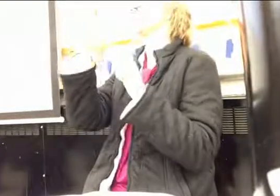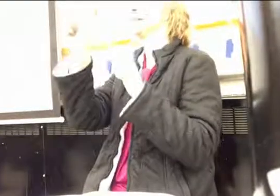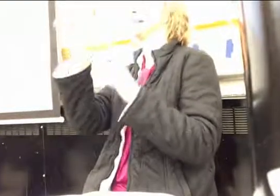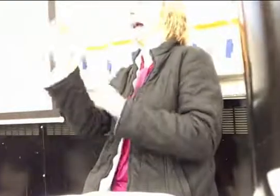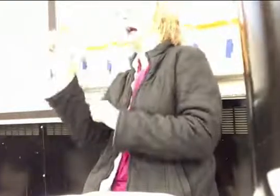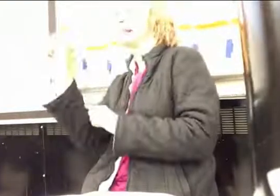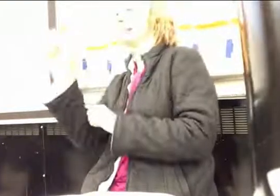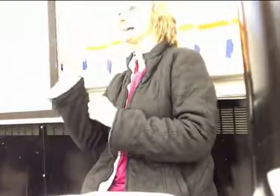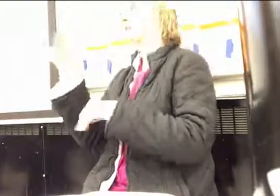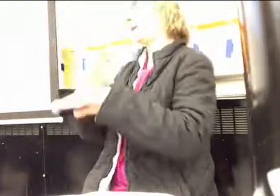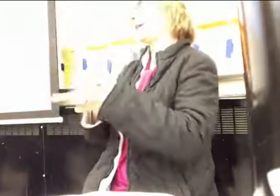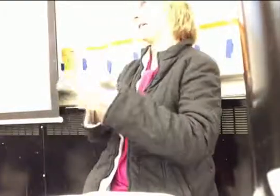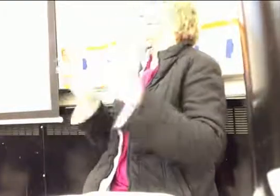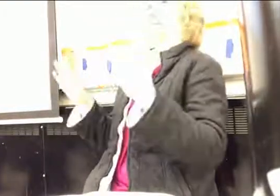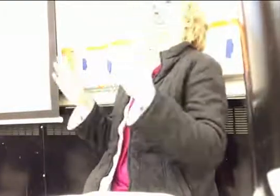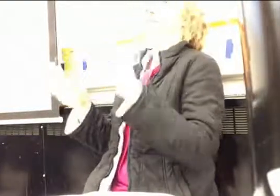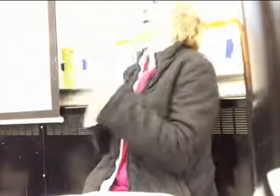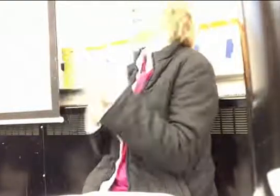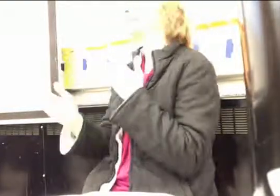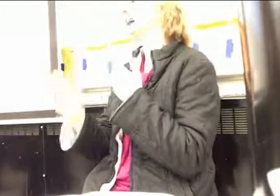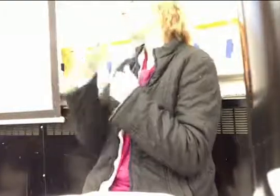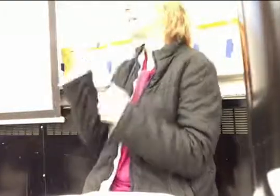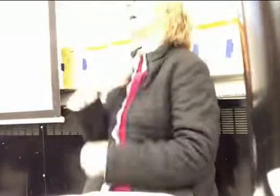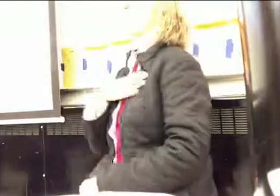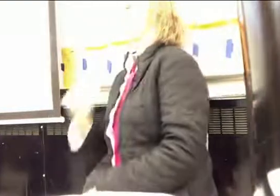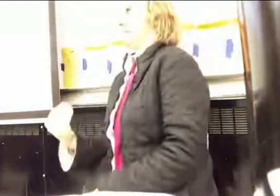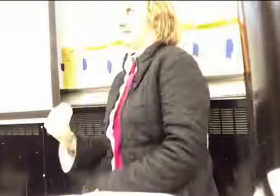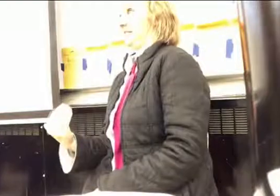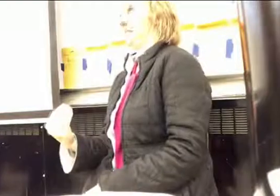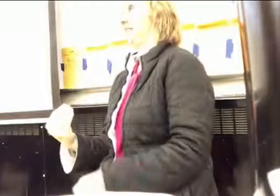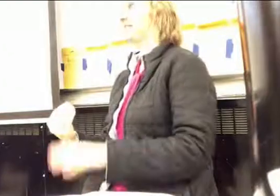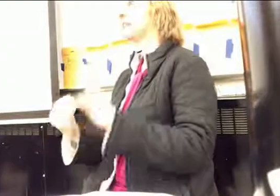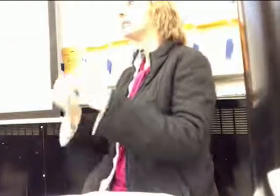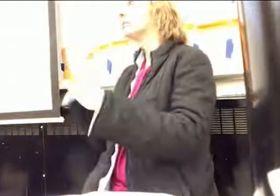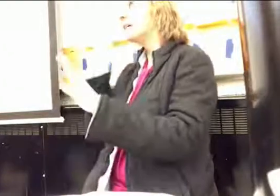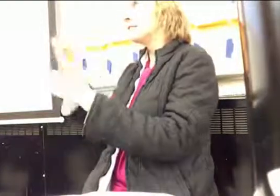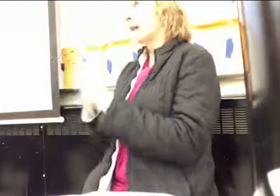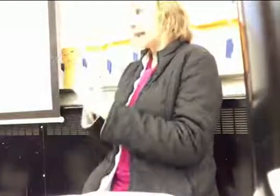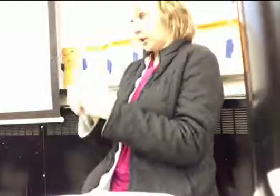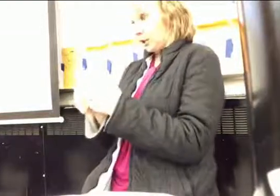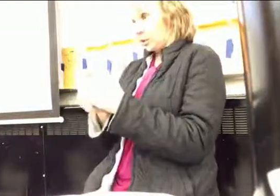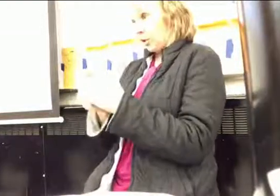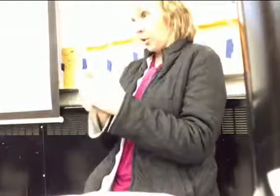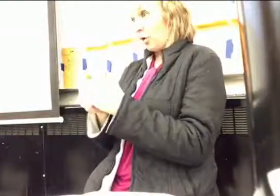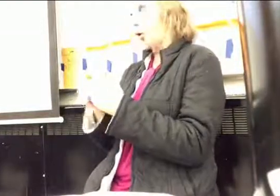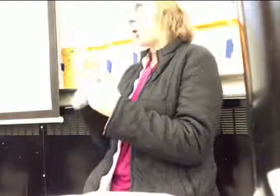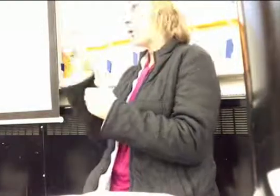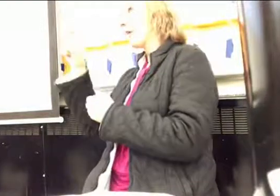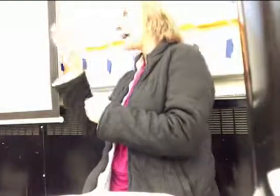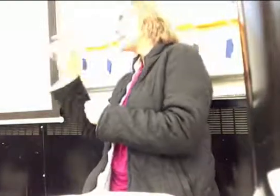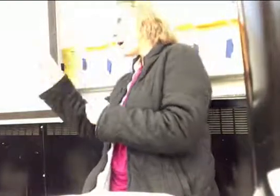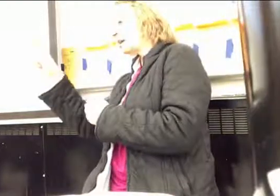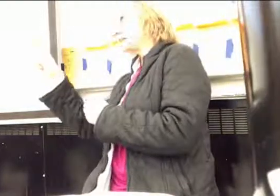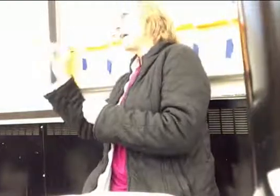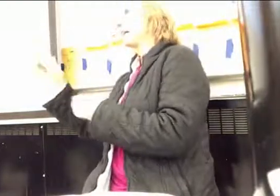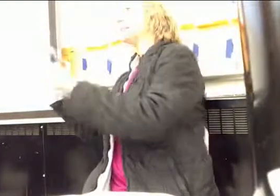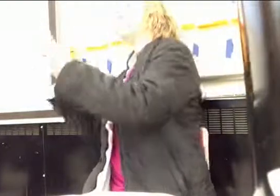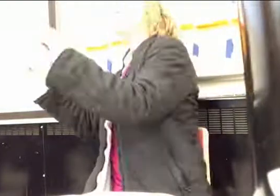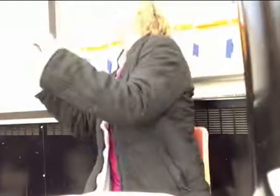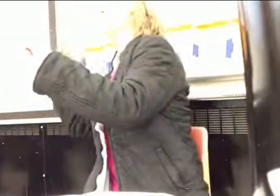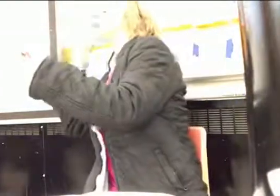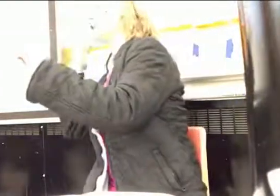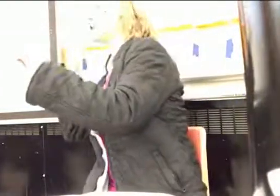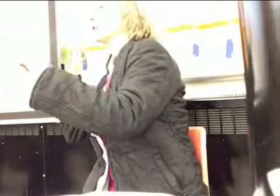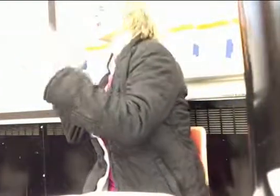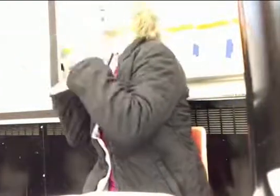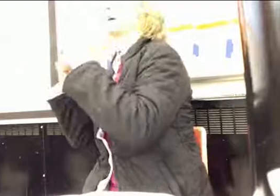So whatever. They come in black or white. If you get a controller or an Xbox that are different colors, so